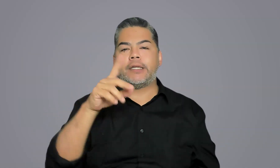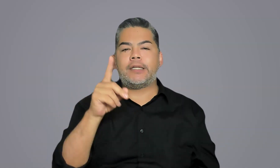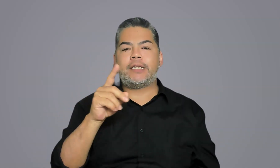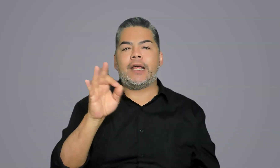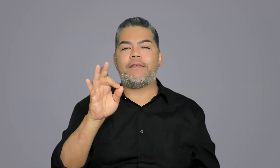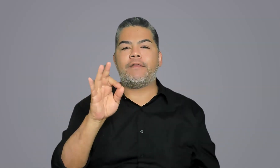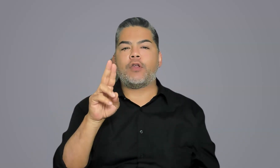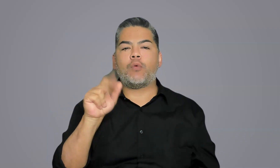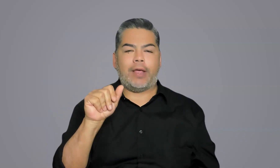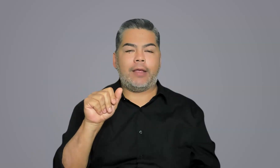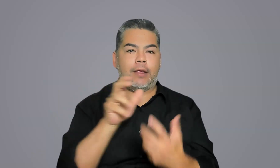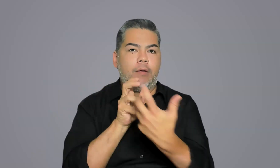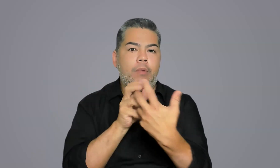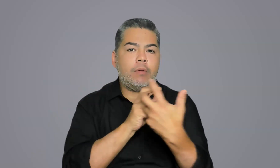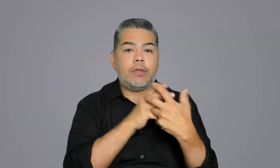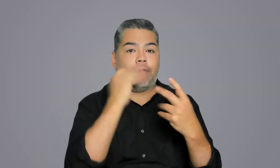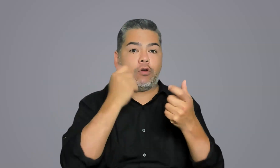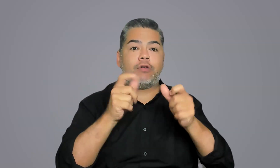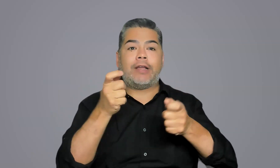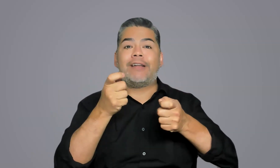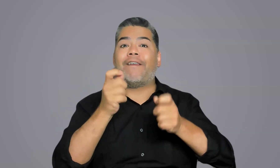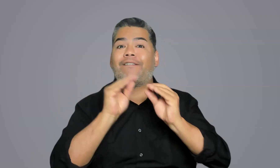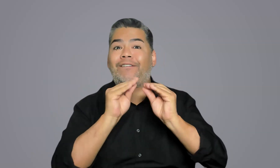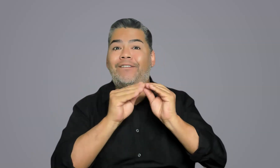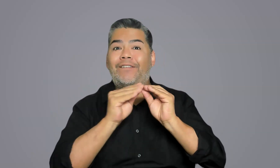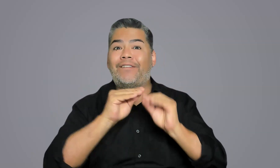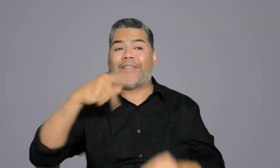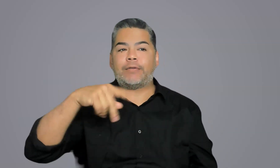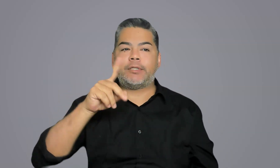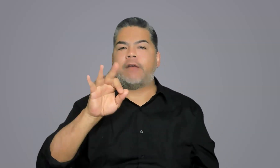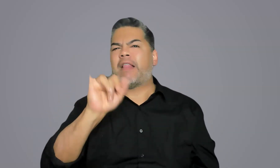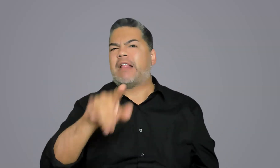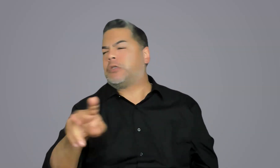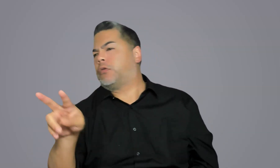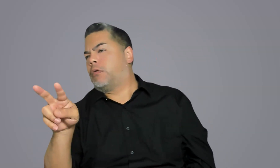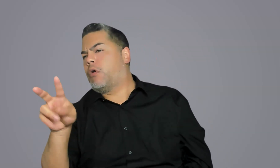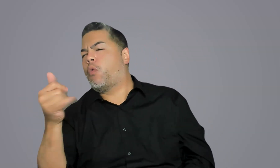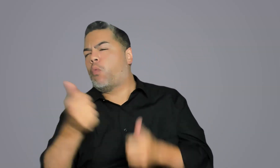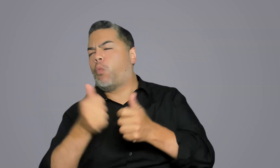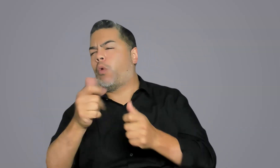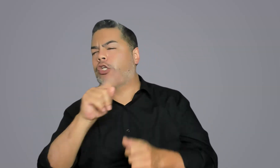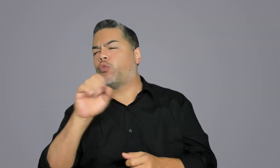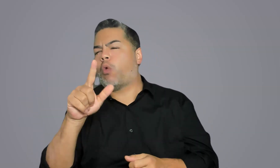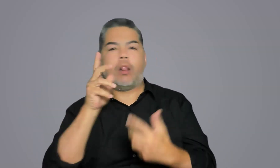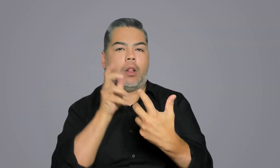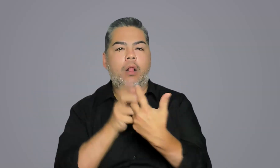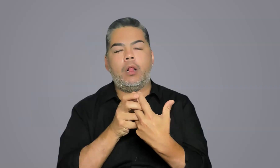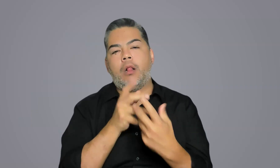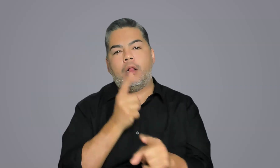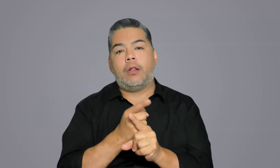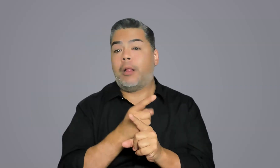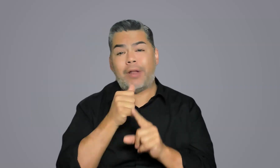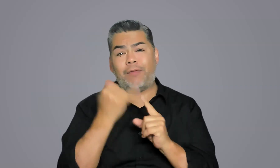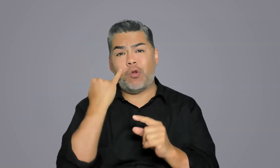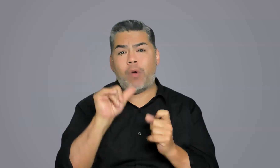really helpful when you're trying to fix PDFs. So again, just have a look and make sure you choose the right tool that works for you, but you don't have to use Acrobat if you don't want